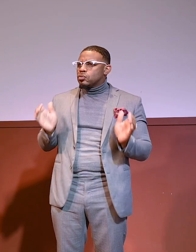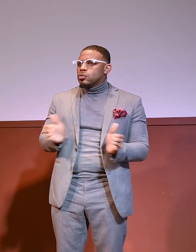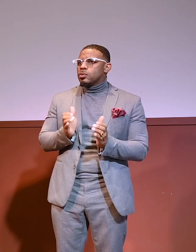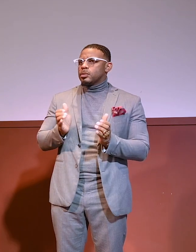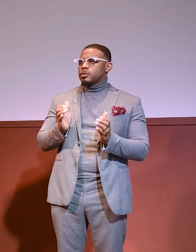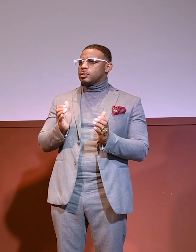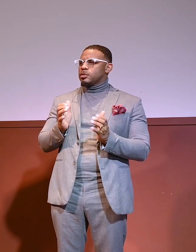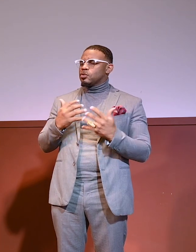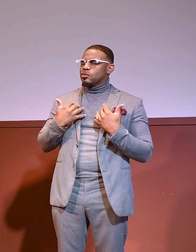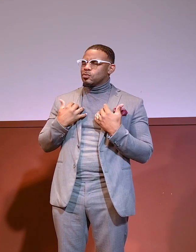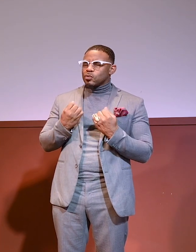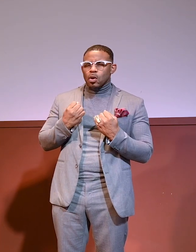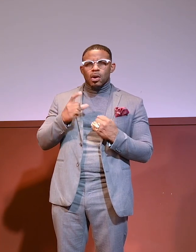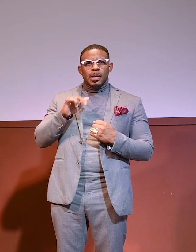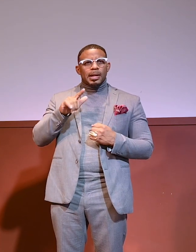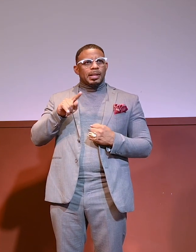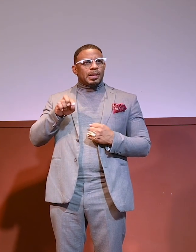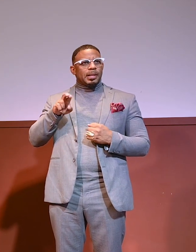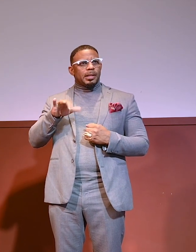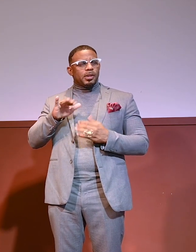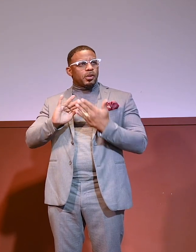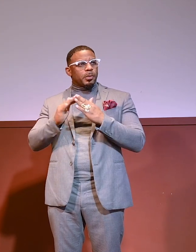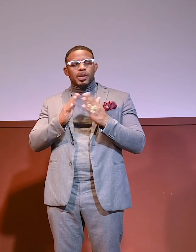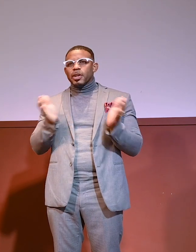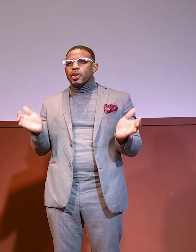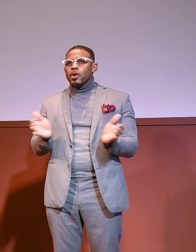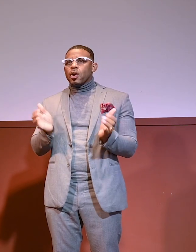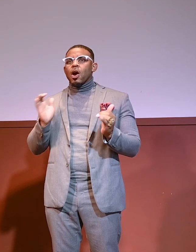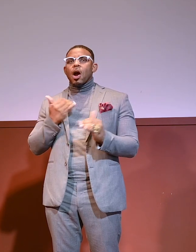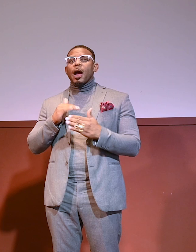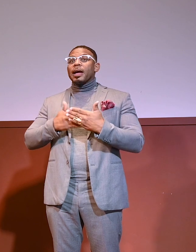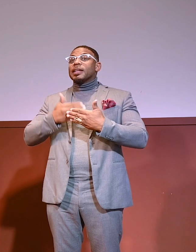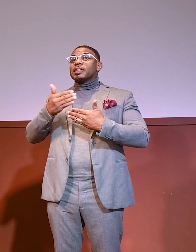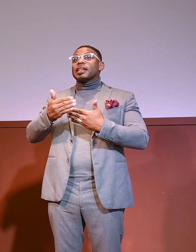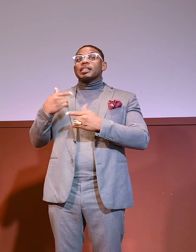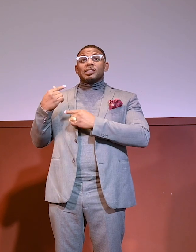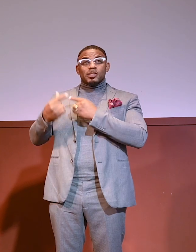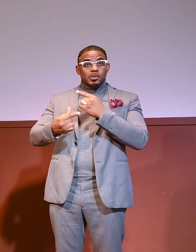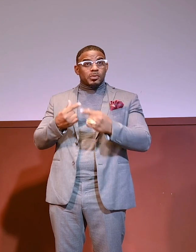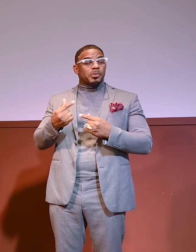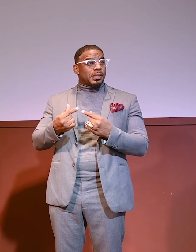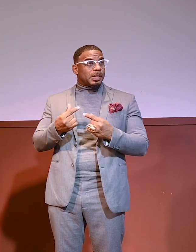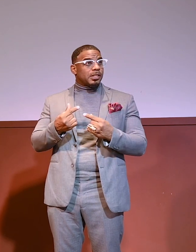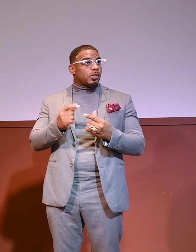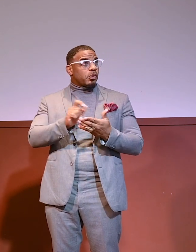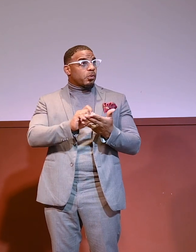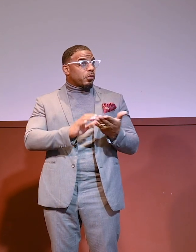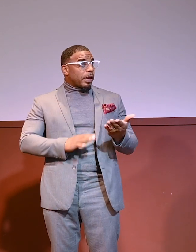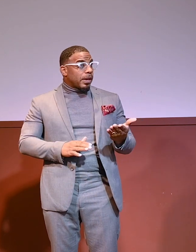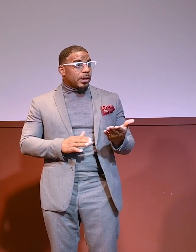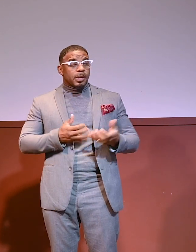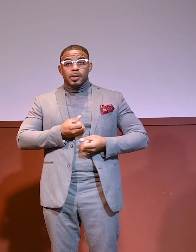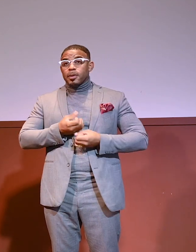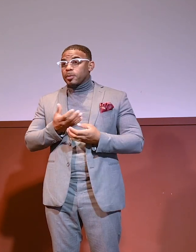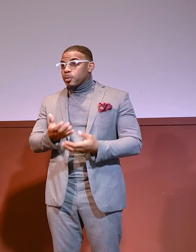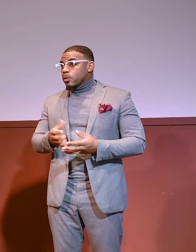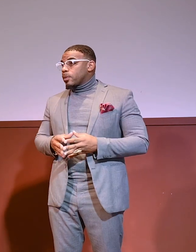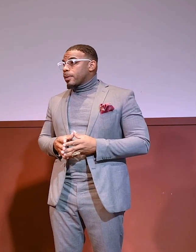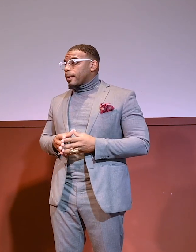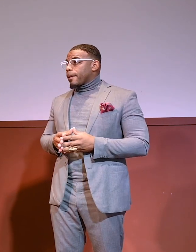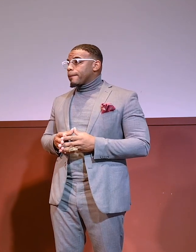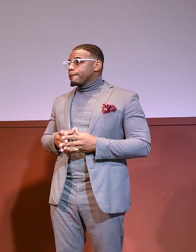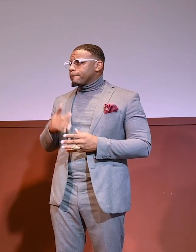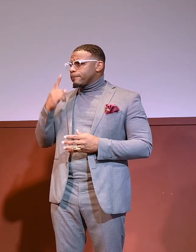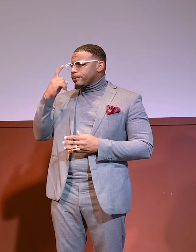a strong literary community and encourage our next generation of writers and poets,